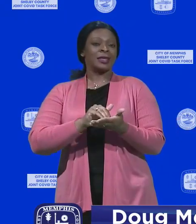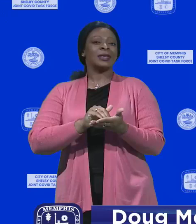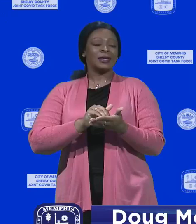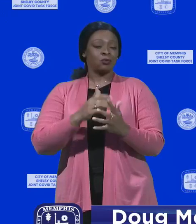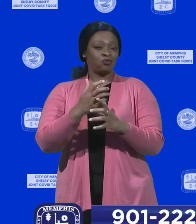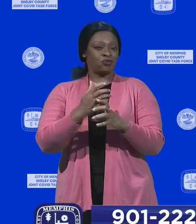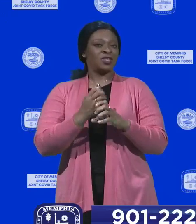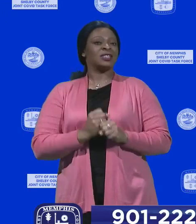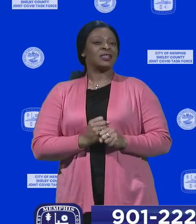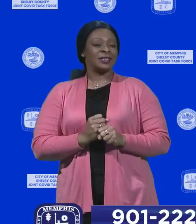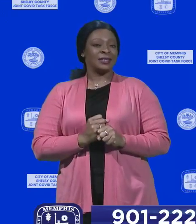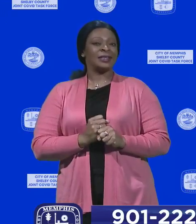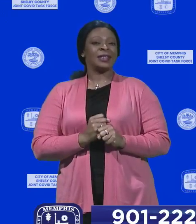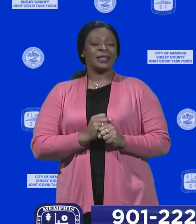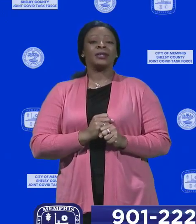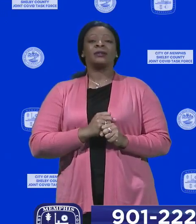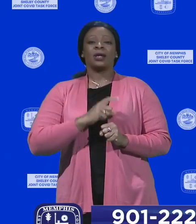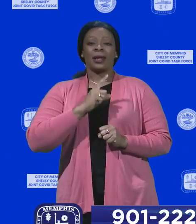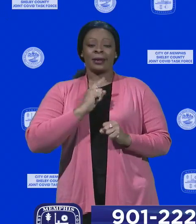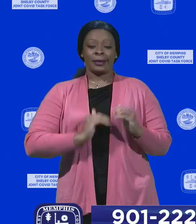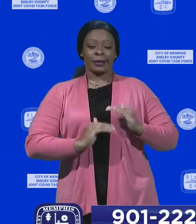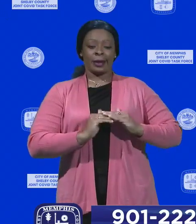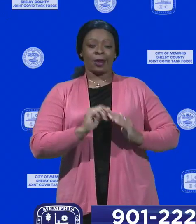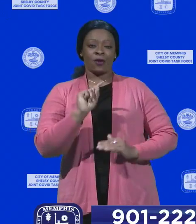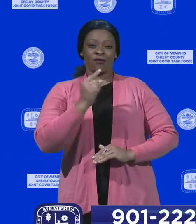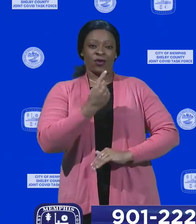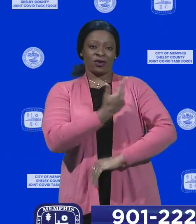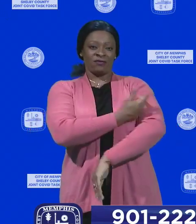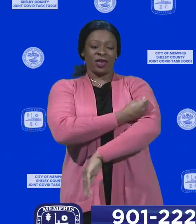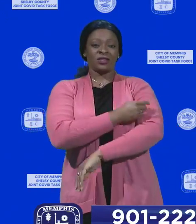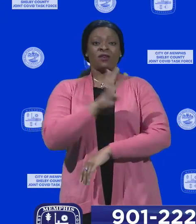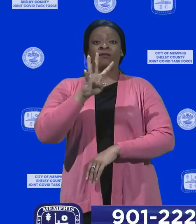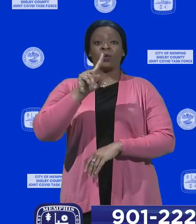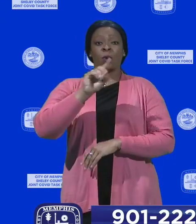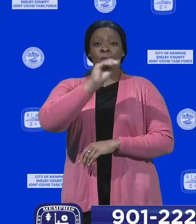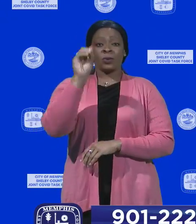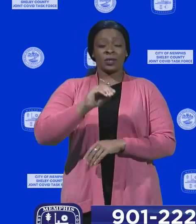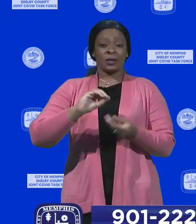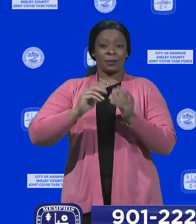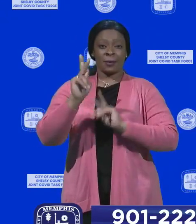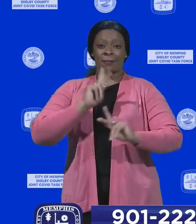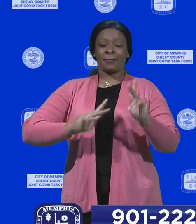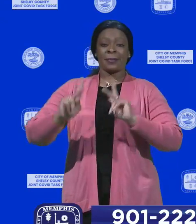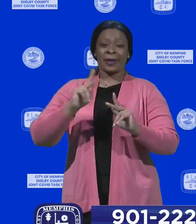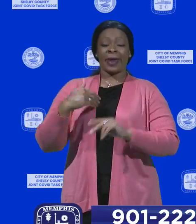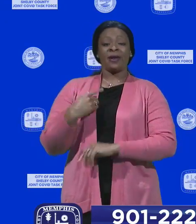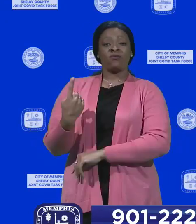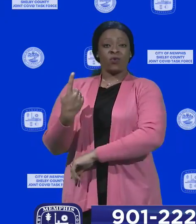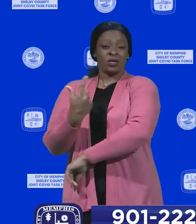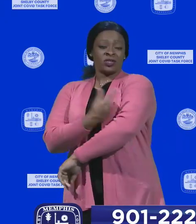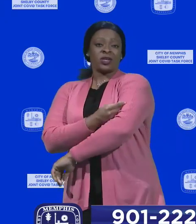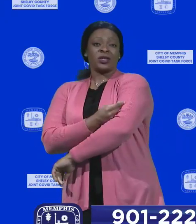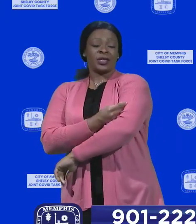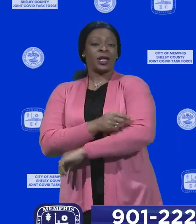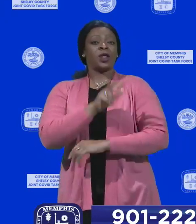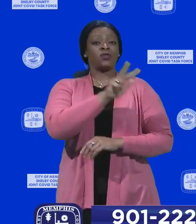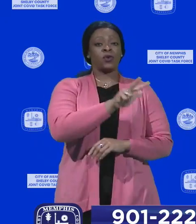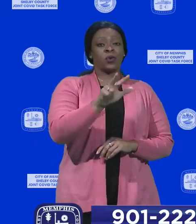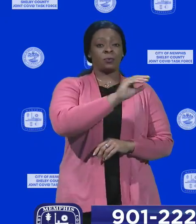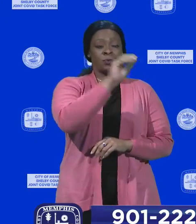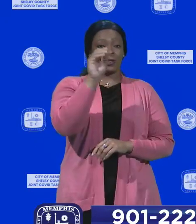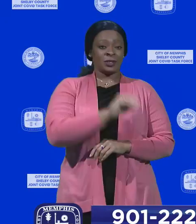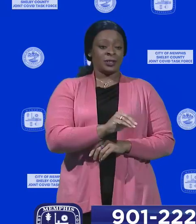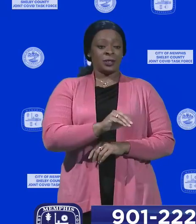have received at least one vaccine. So about 41% of our population has at least one shot, and